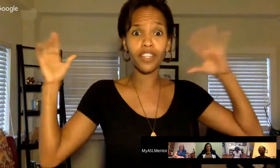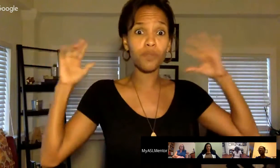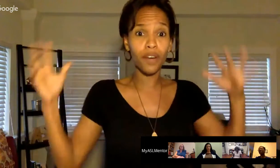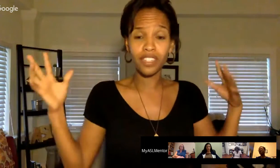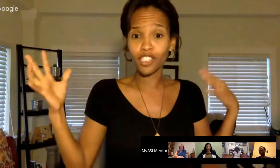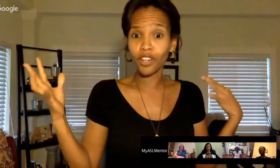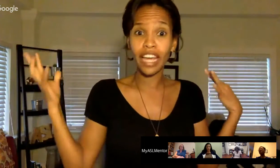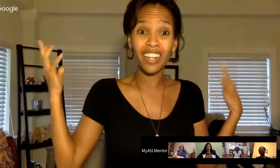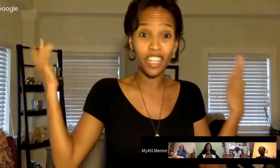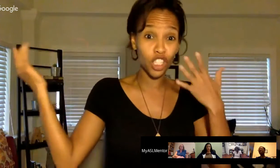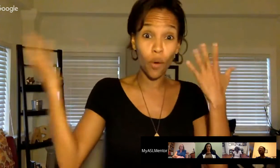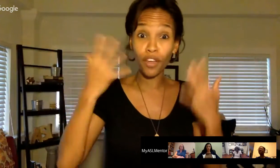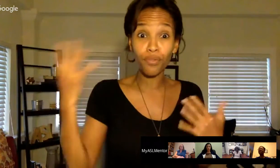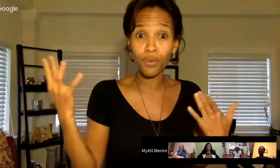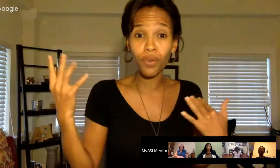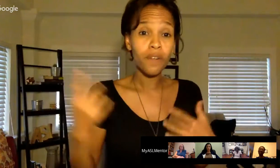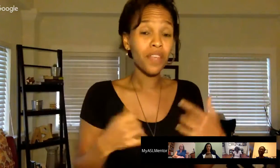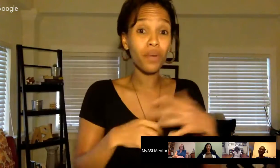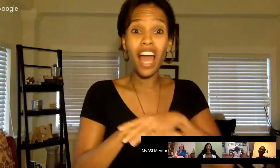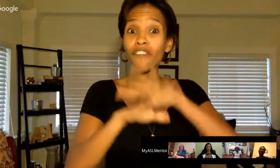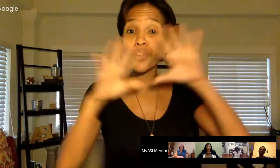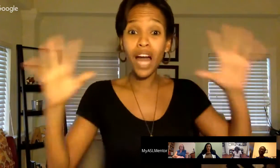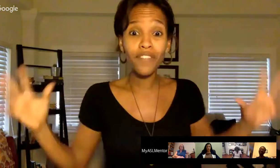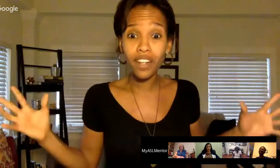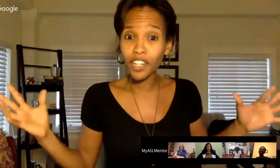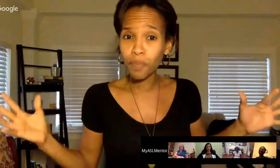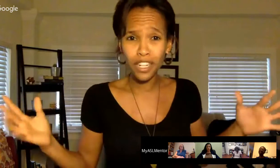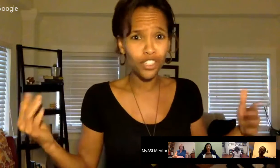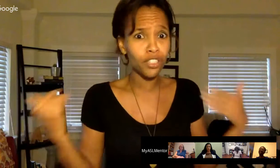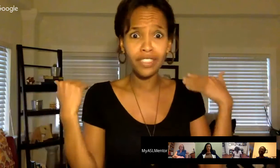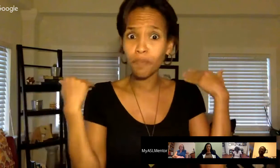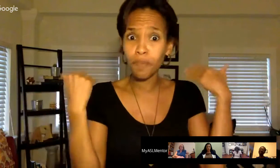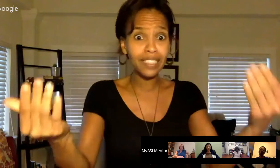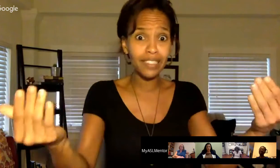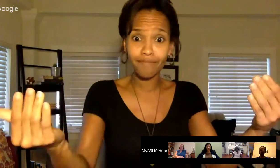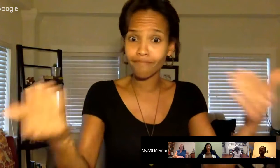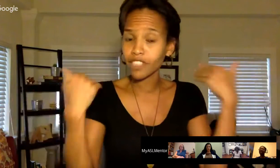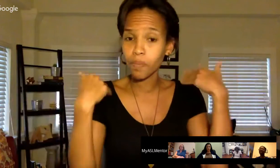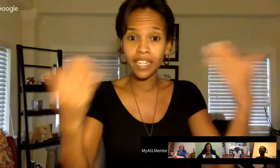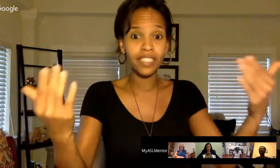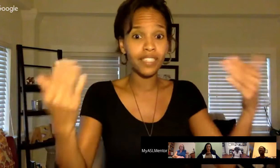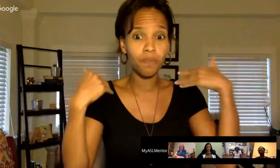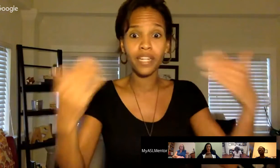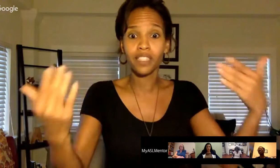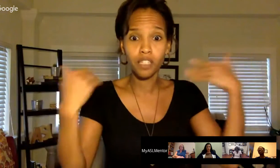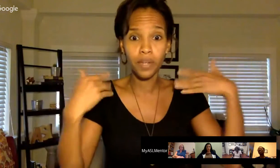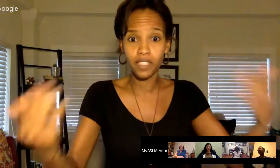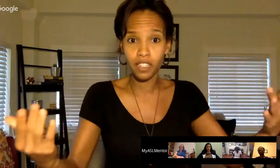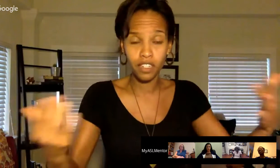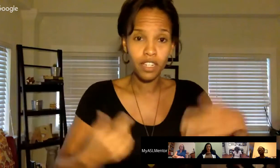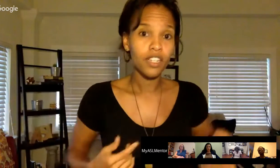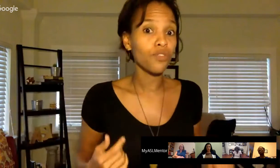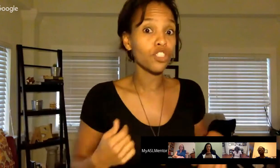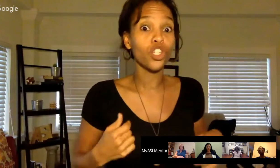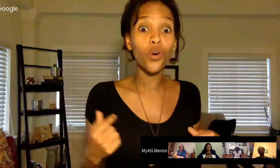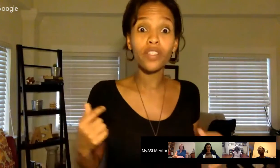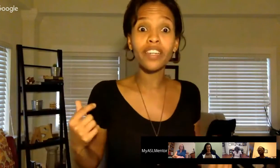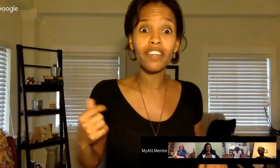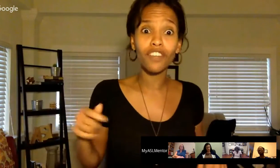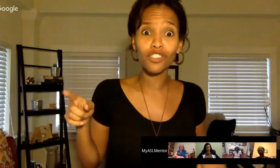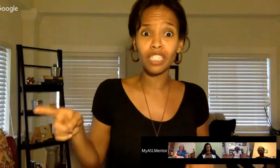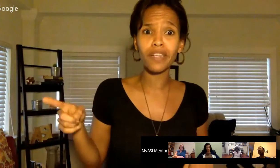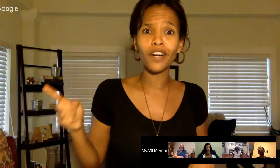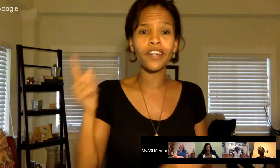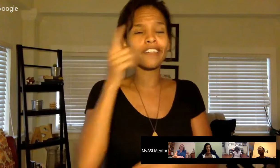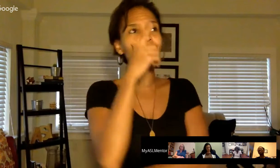of what this presidential candidate is going through. And whenever you have a clear picture, depict it, depict it, depict it, depict it. You can